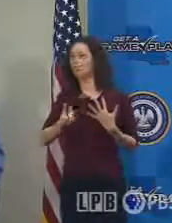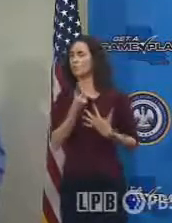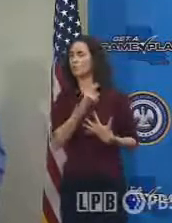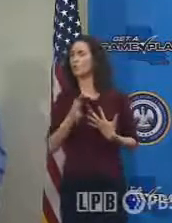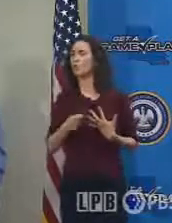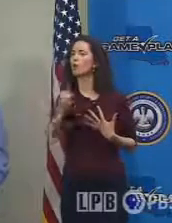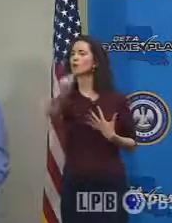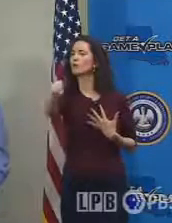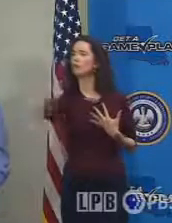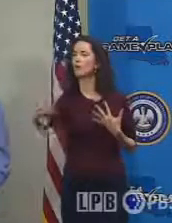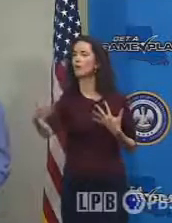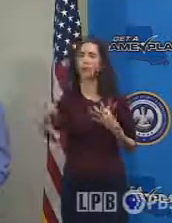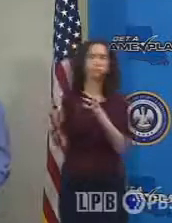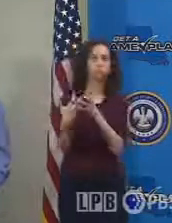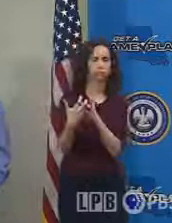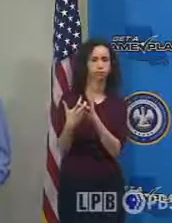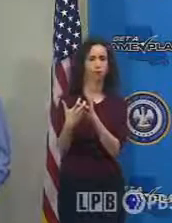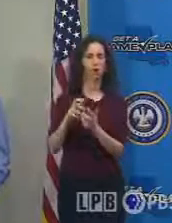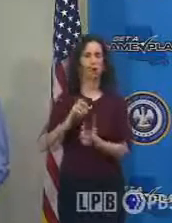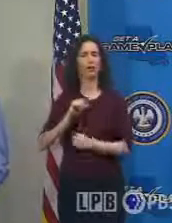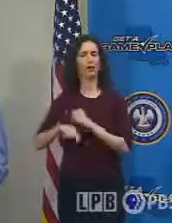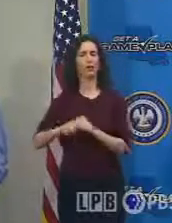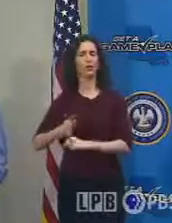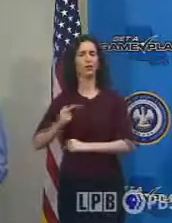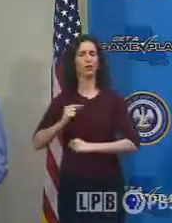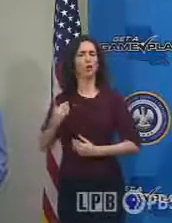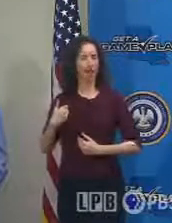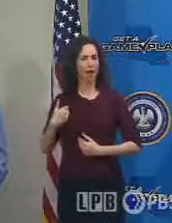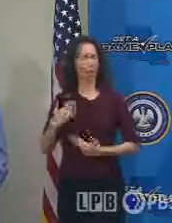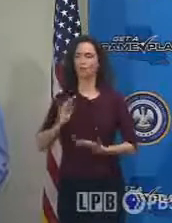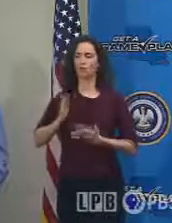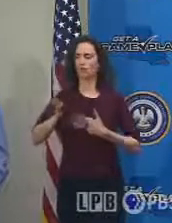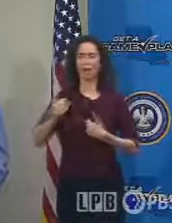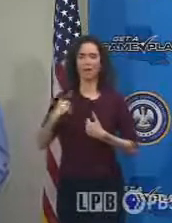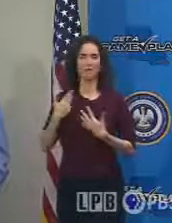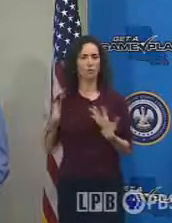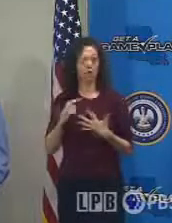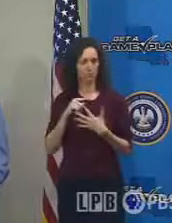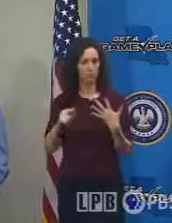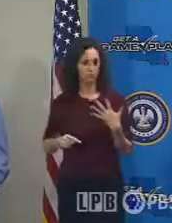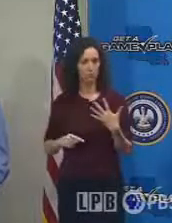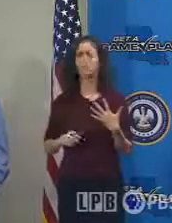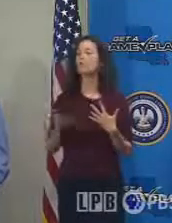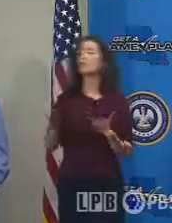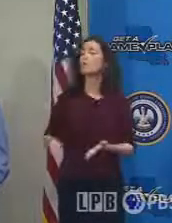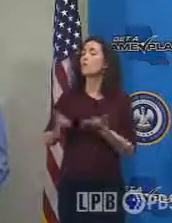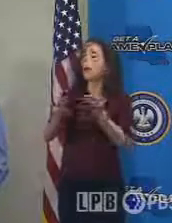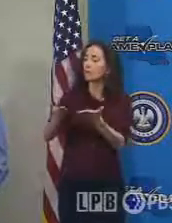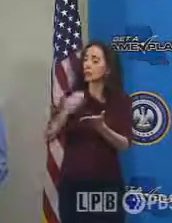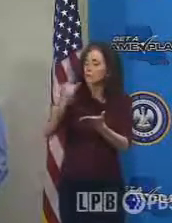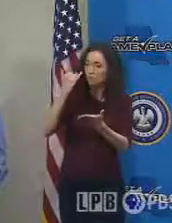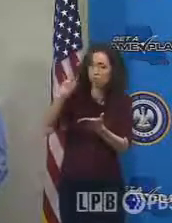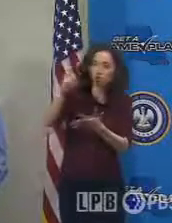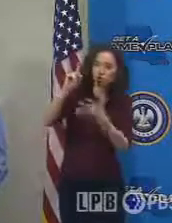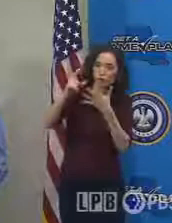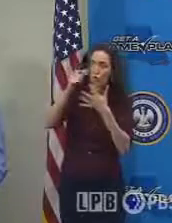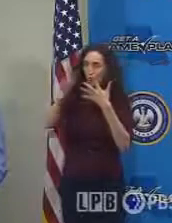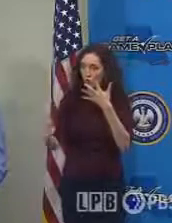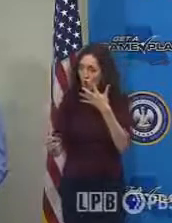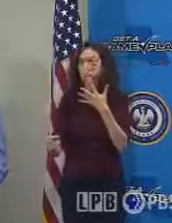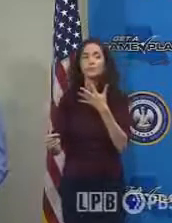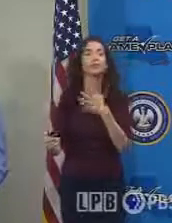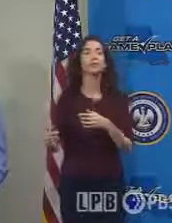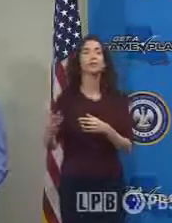have within the Louisiana National Guard and the other services that are with us. We make recommendations, and based upon those